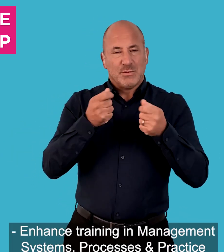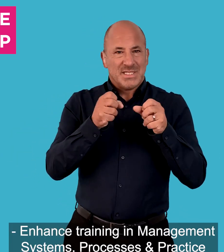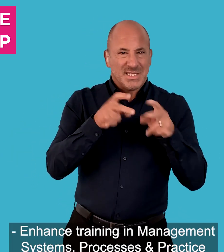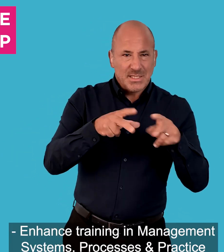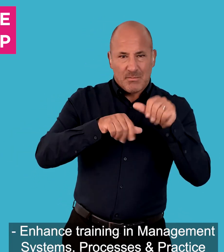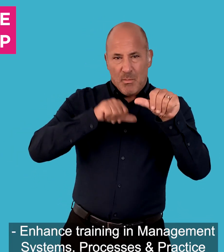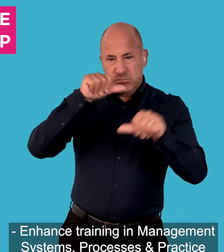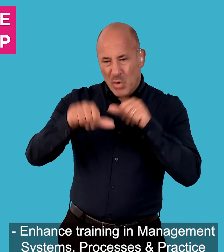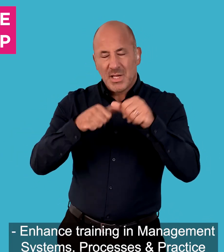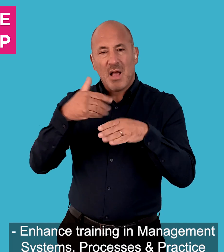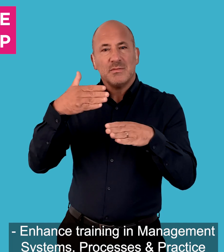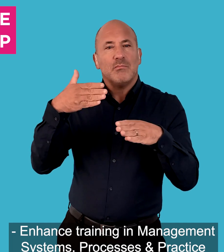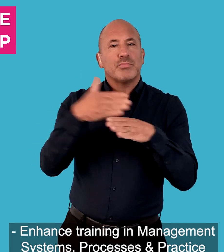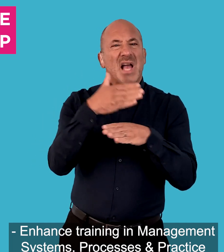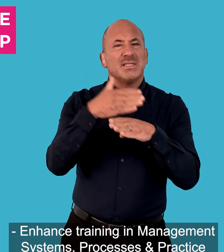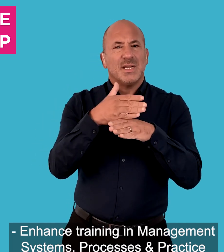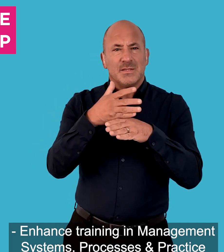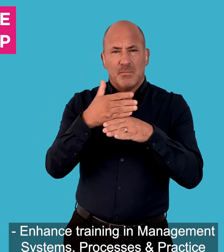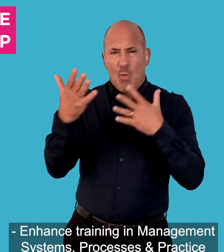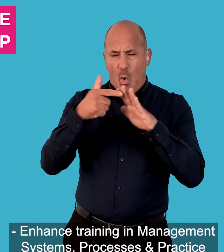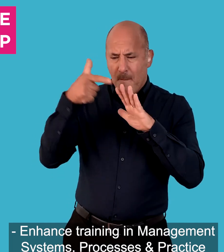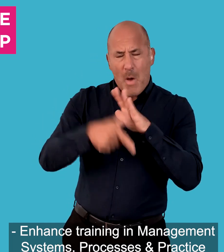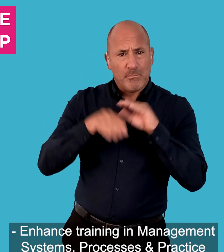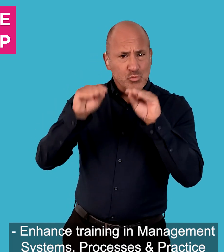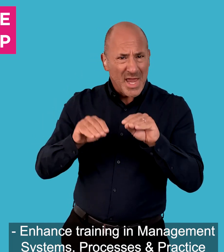Enhance training in management systems, processes and practice.